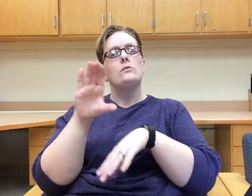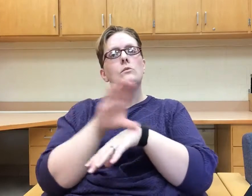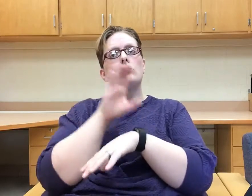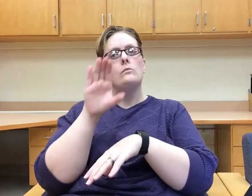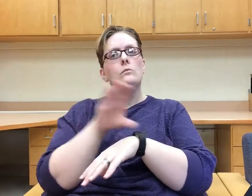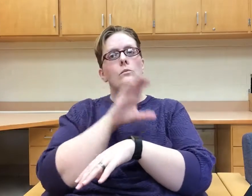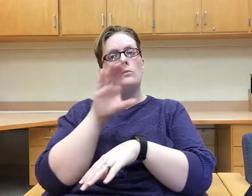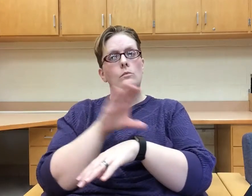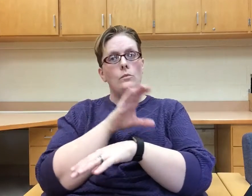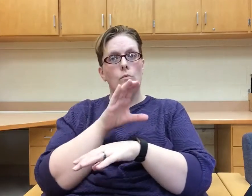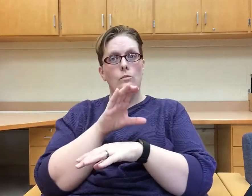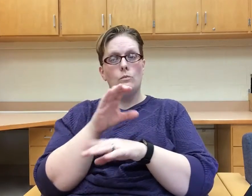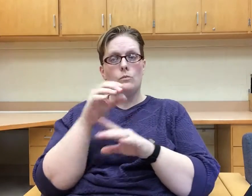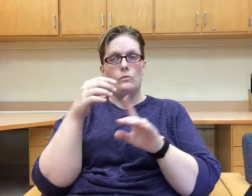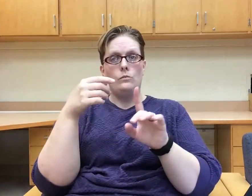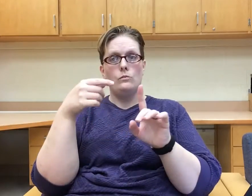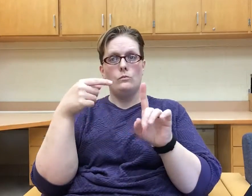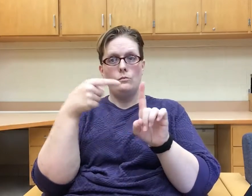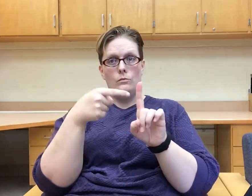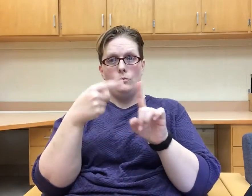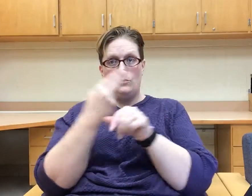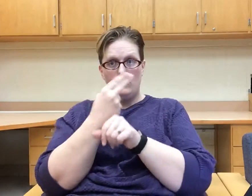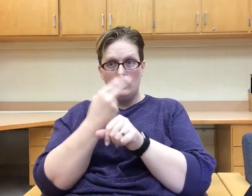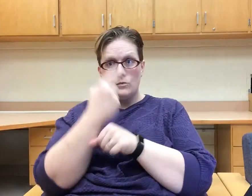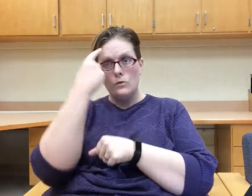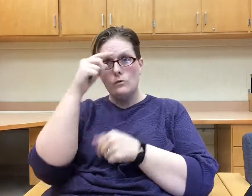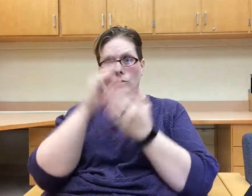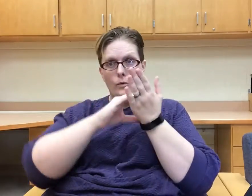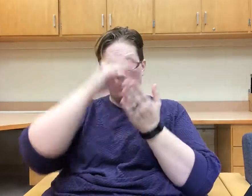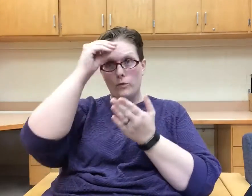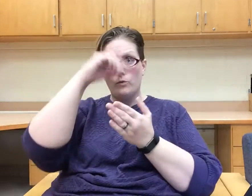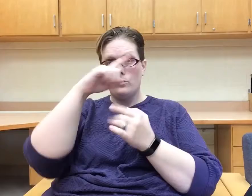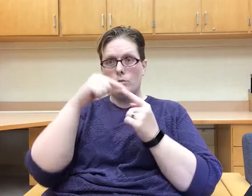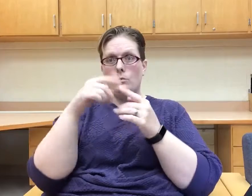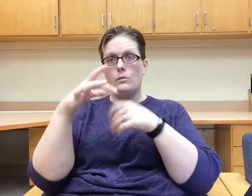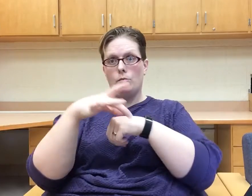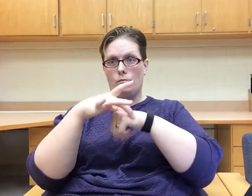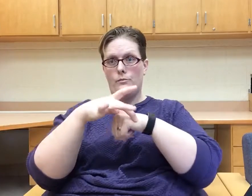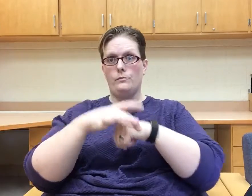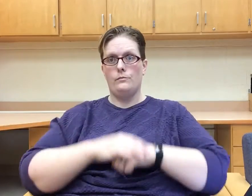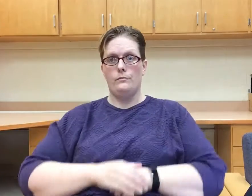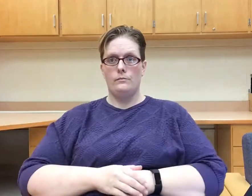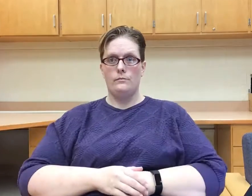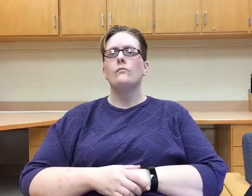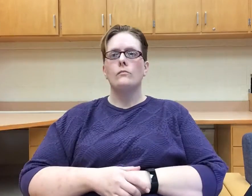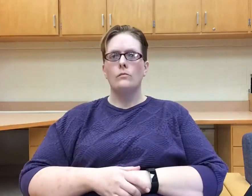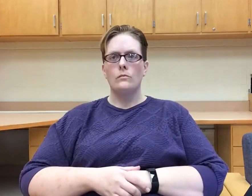That's a special computer system that geographers will use for learning about the Earth.